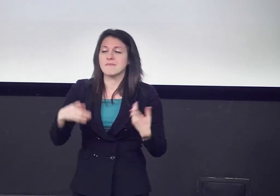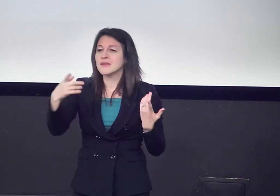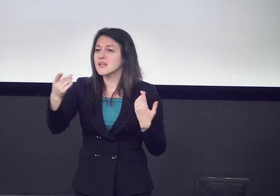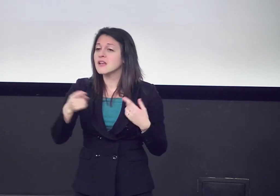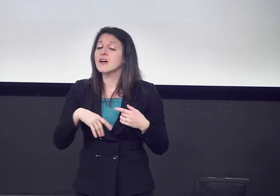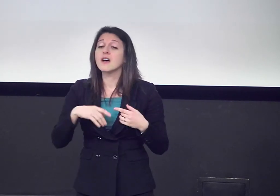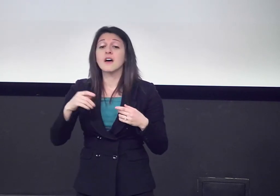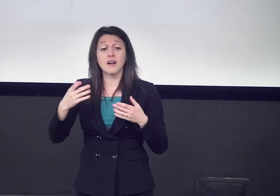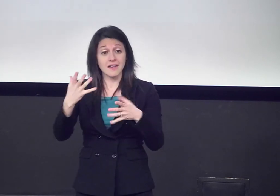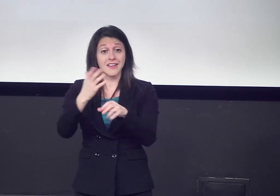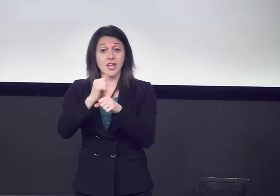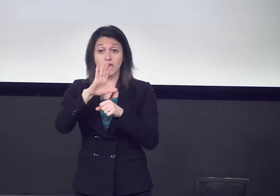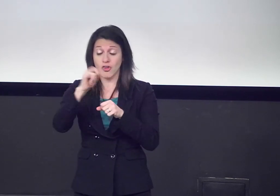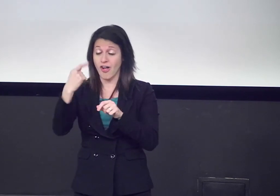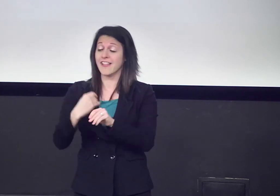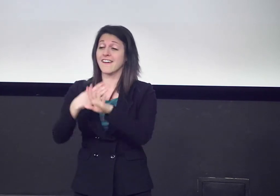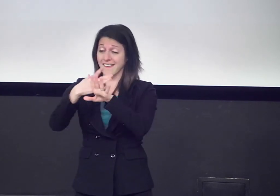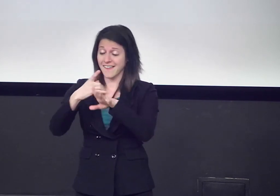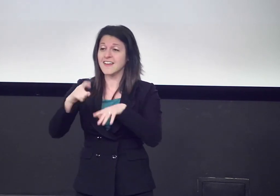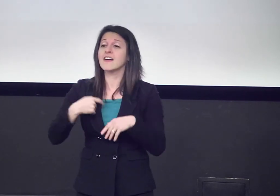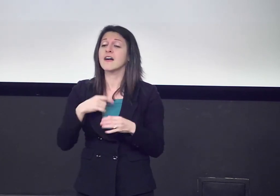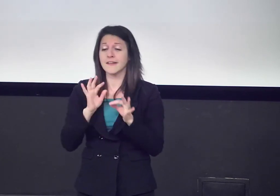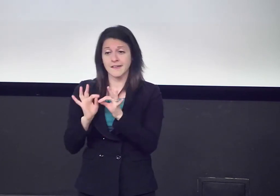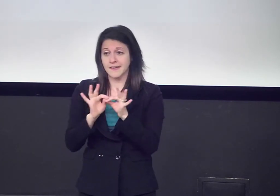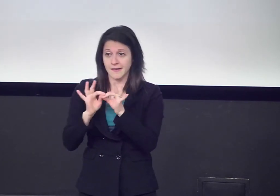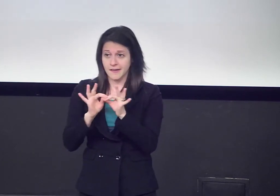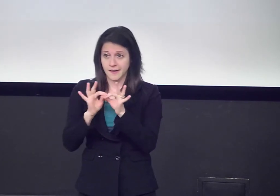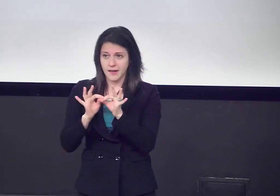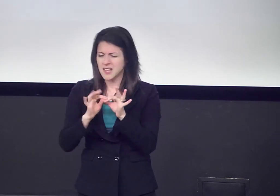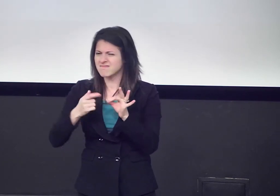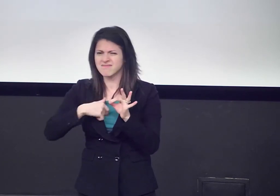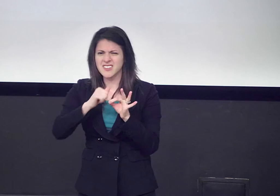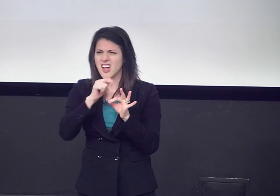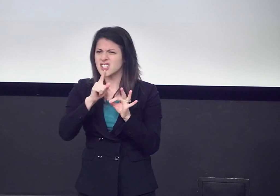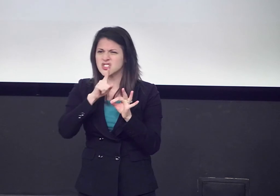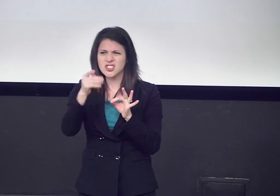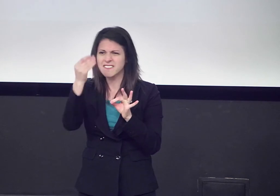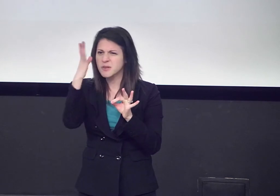particular rule within the VRS center established by the FCC.